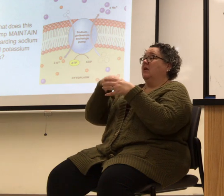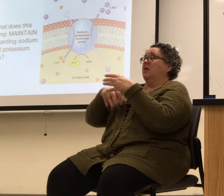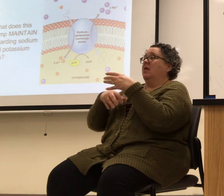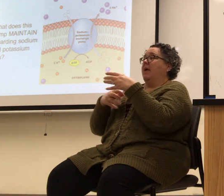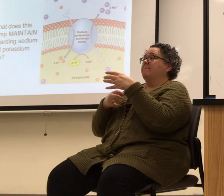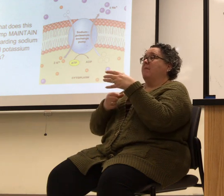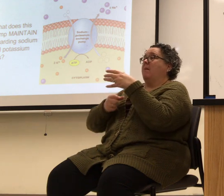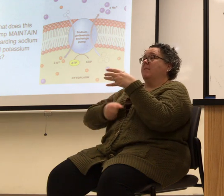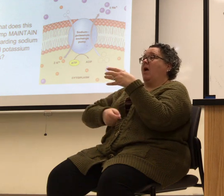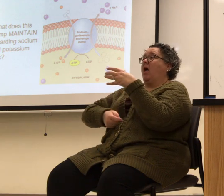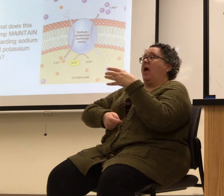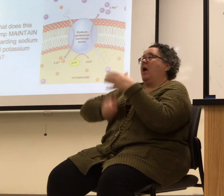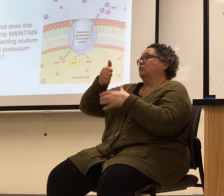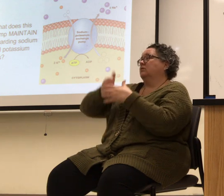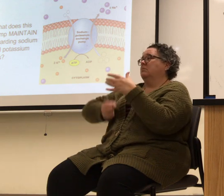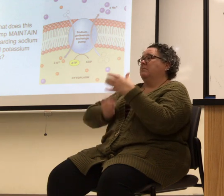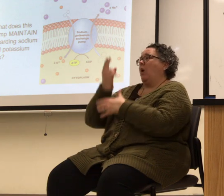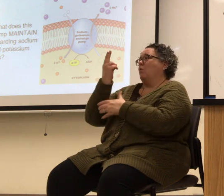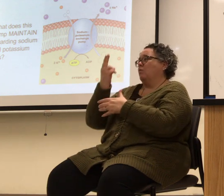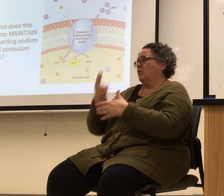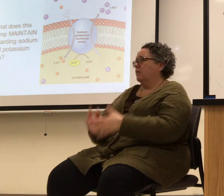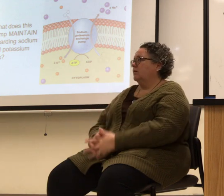cell.